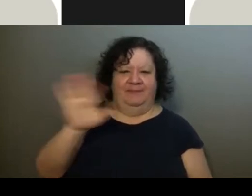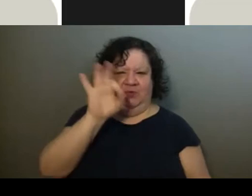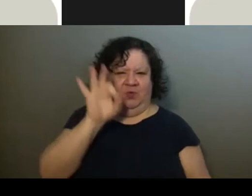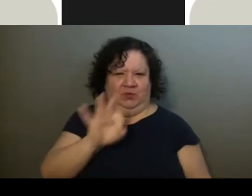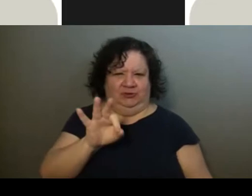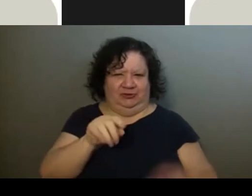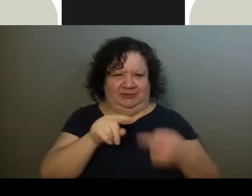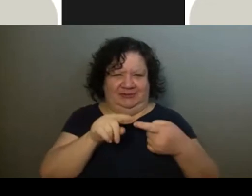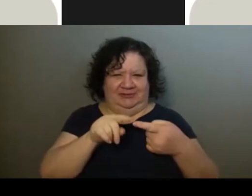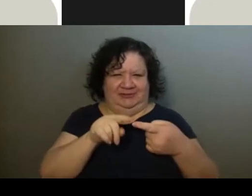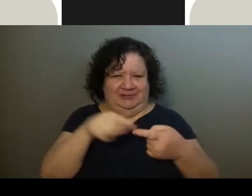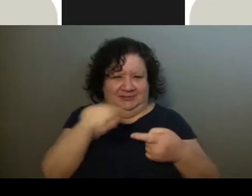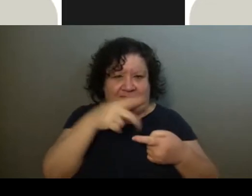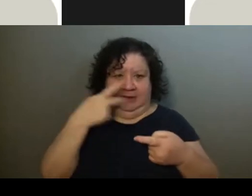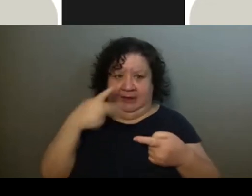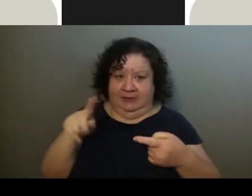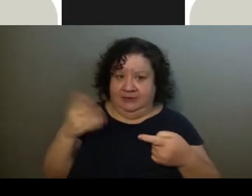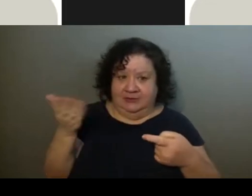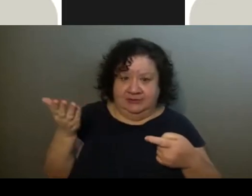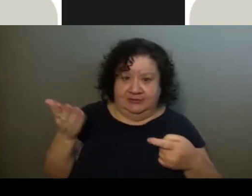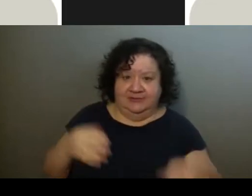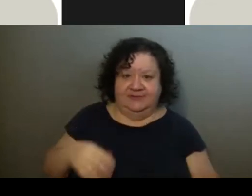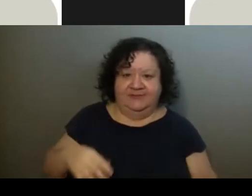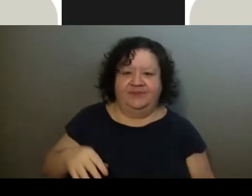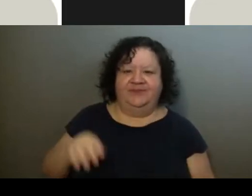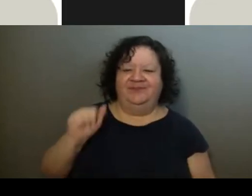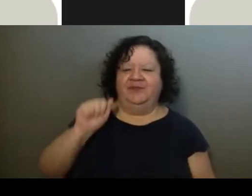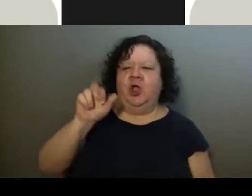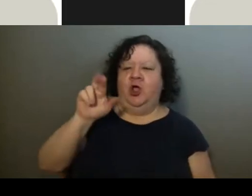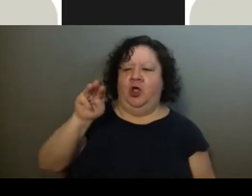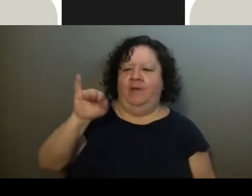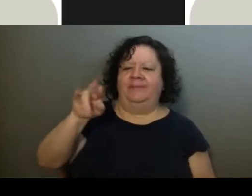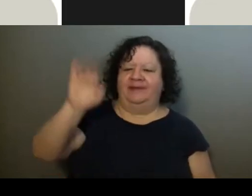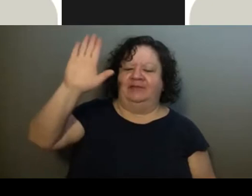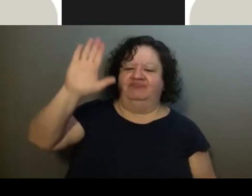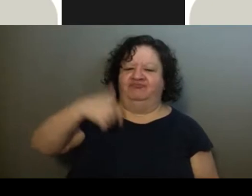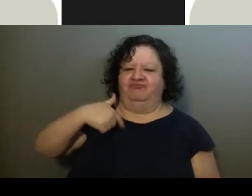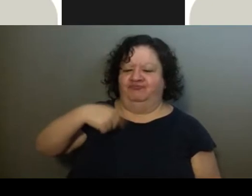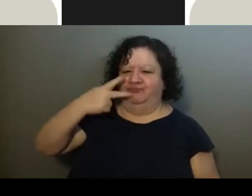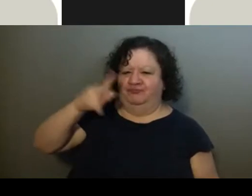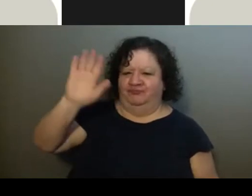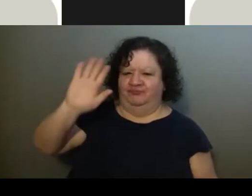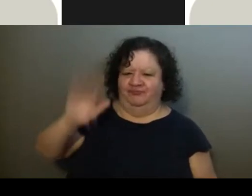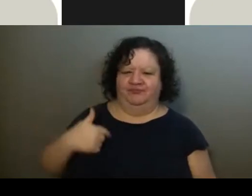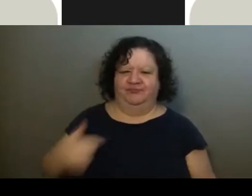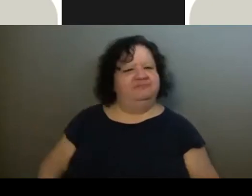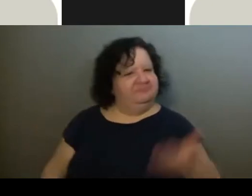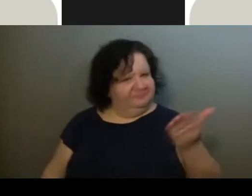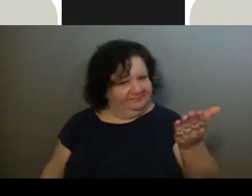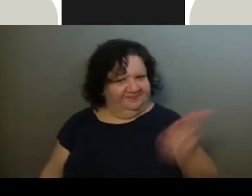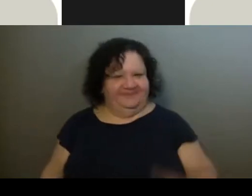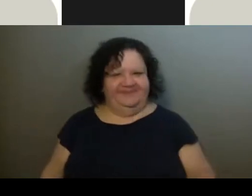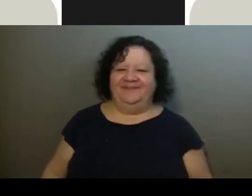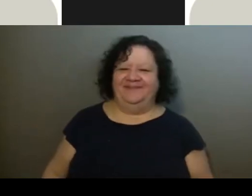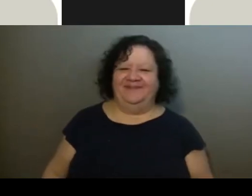Yeah, may I? Go ahead, please. Yes, I didn't know if you noticed that I'm trying